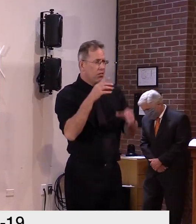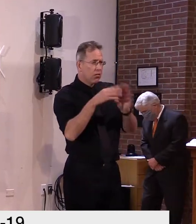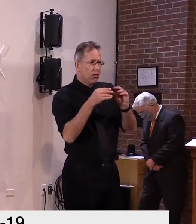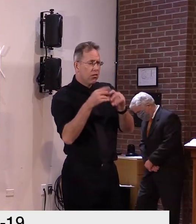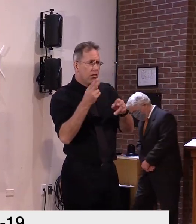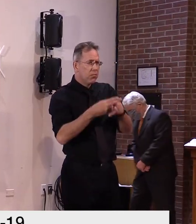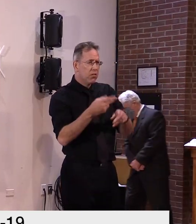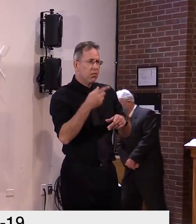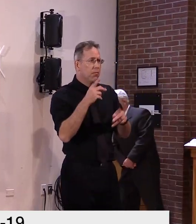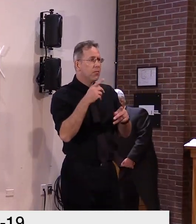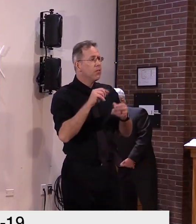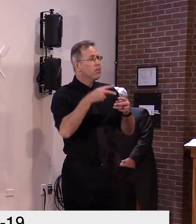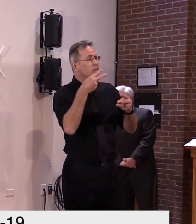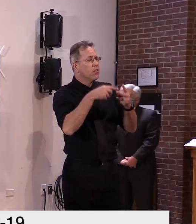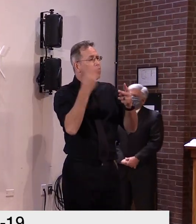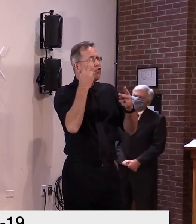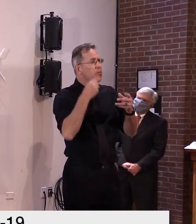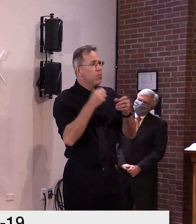So,